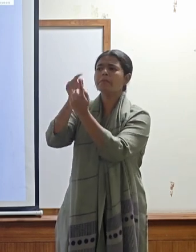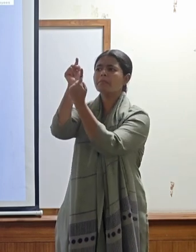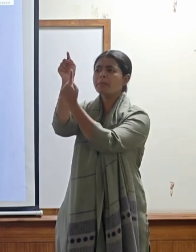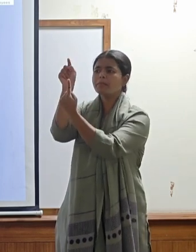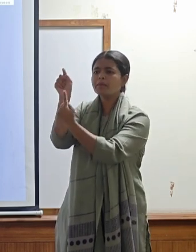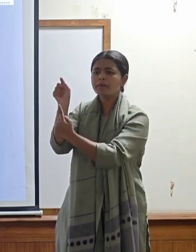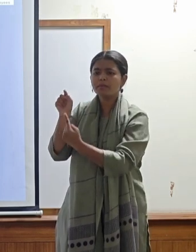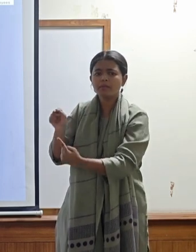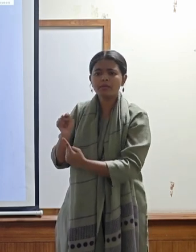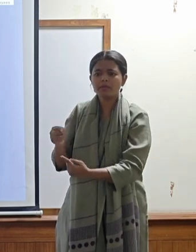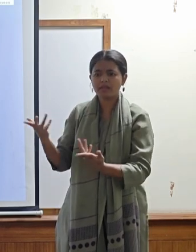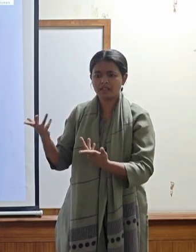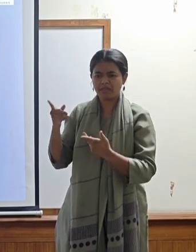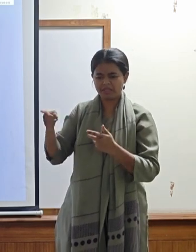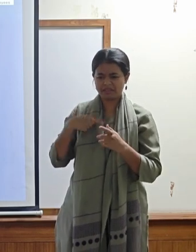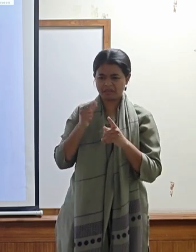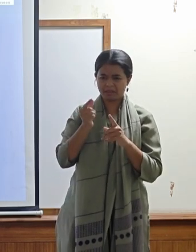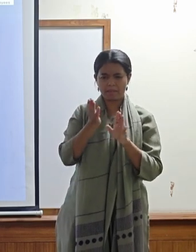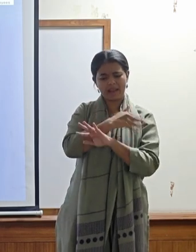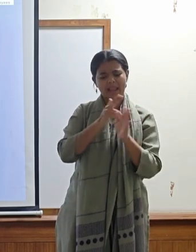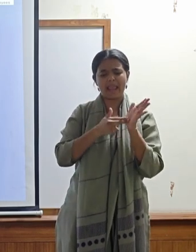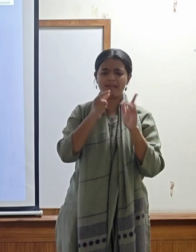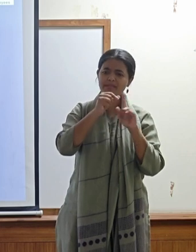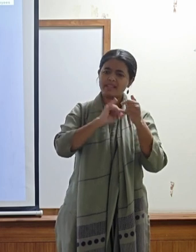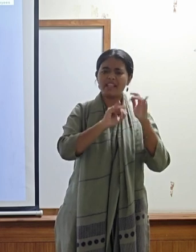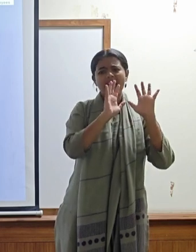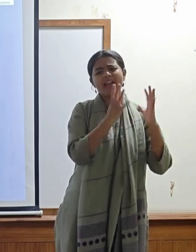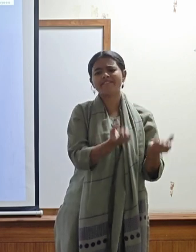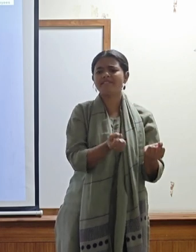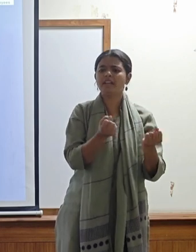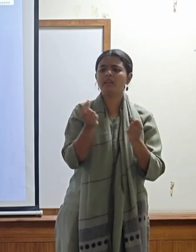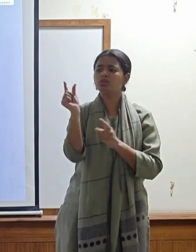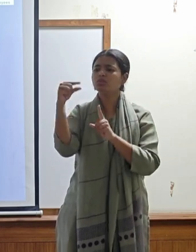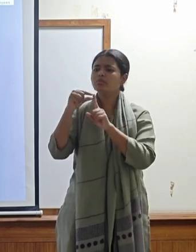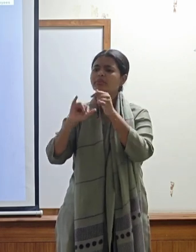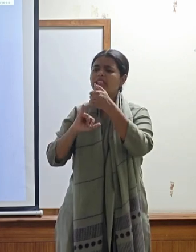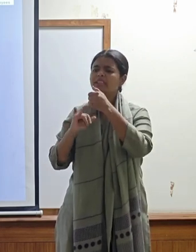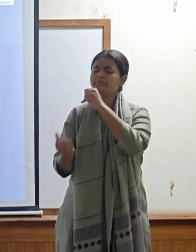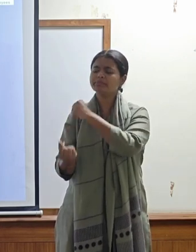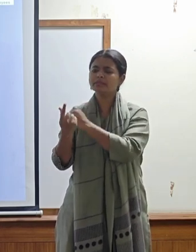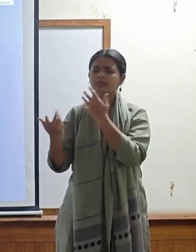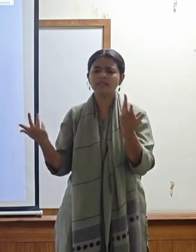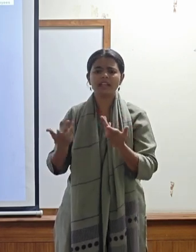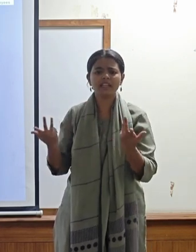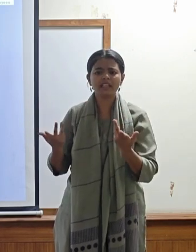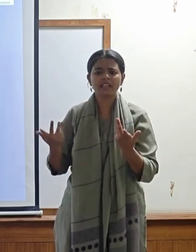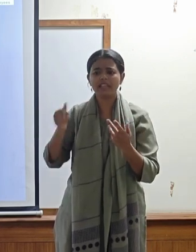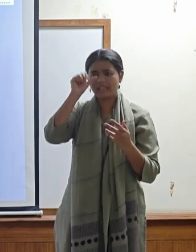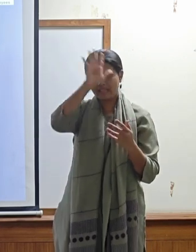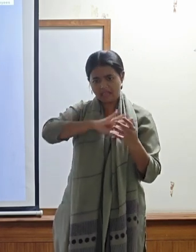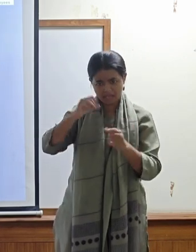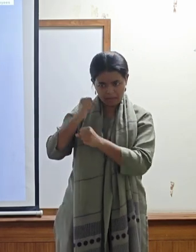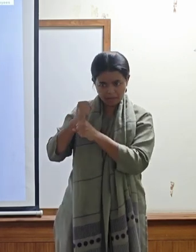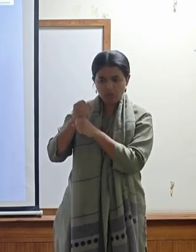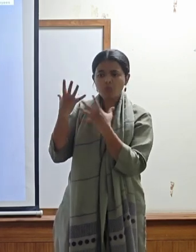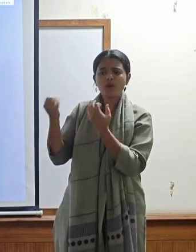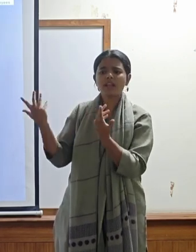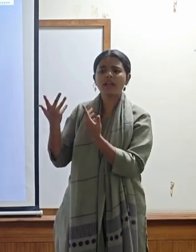UPS came into picture, that is why Government of India got UPS, what are the basic features, what are